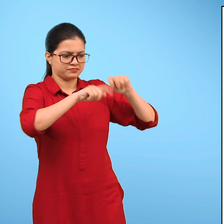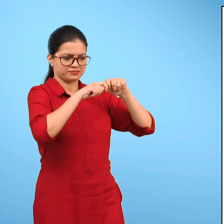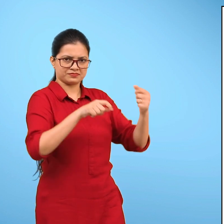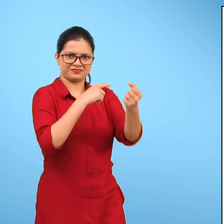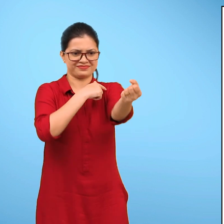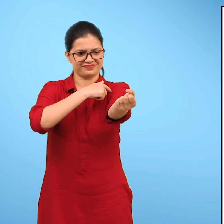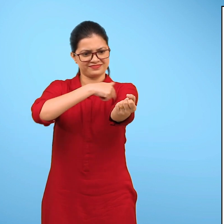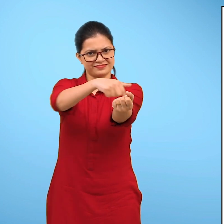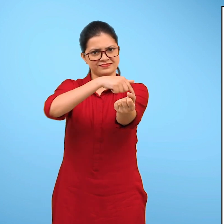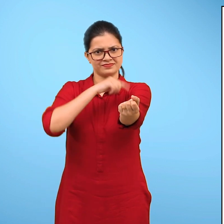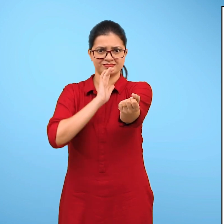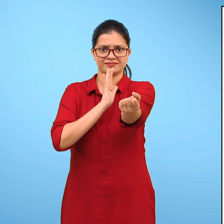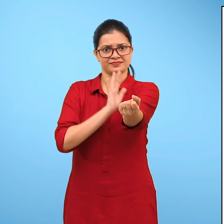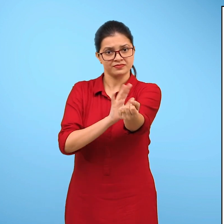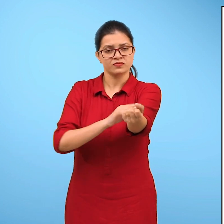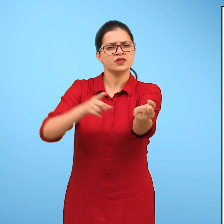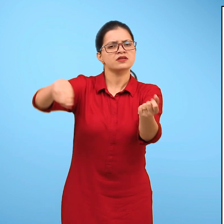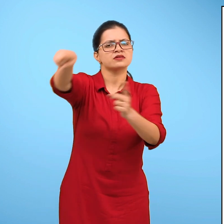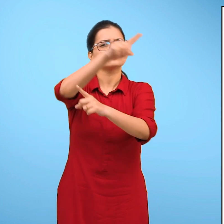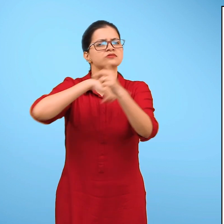Now, try to bend your elbow.